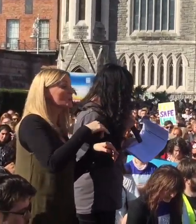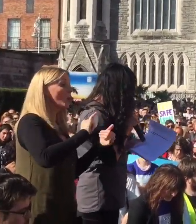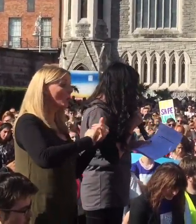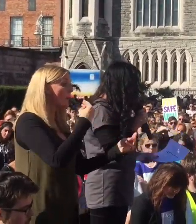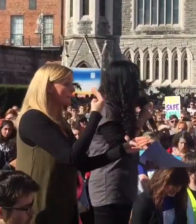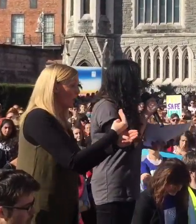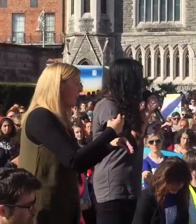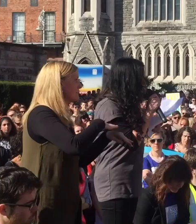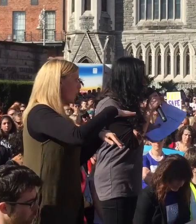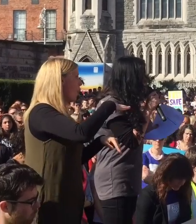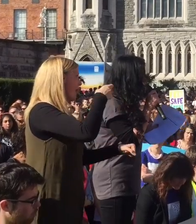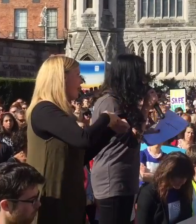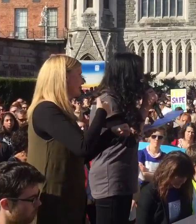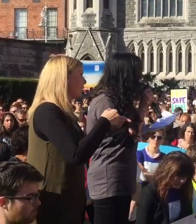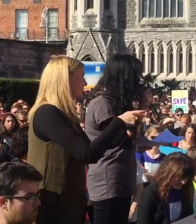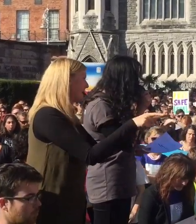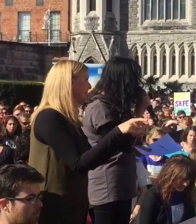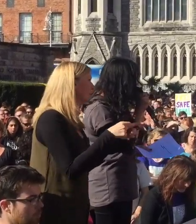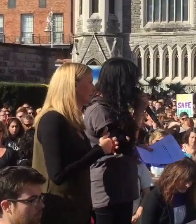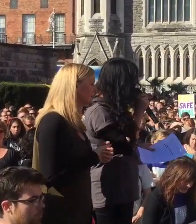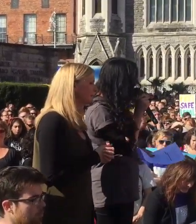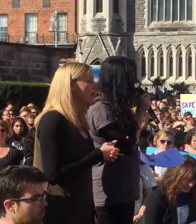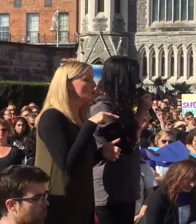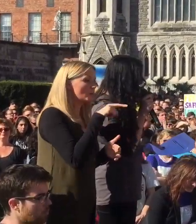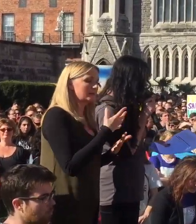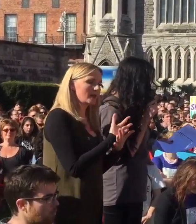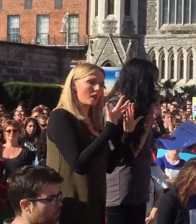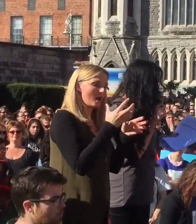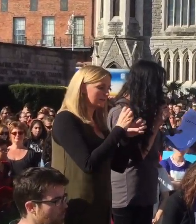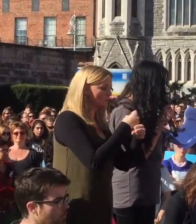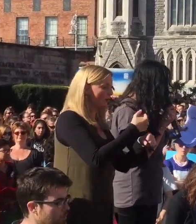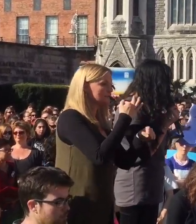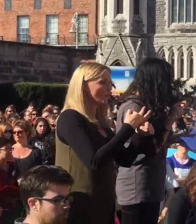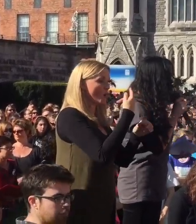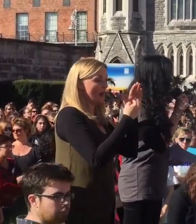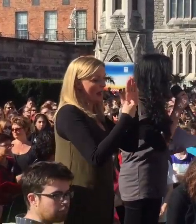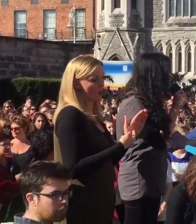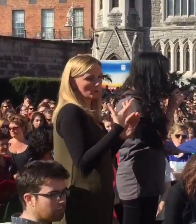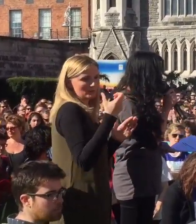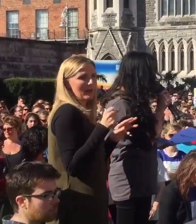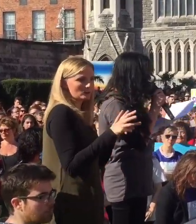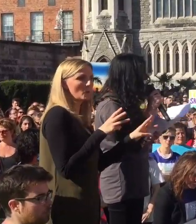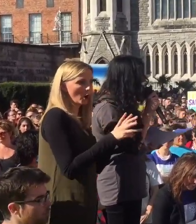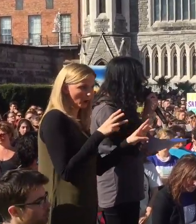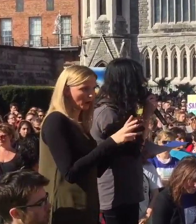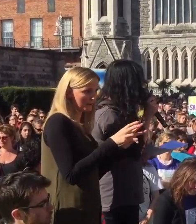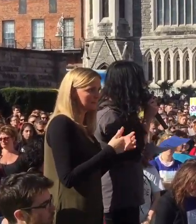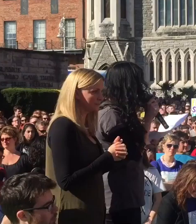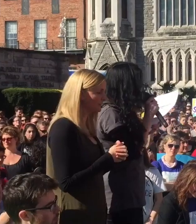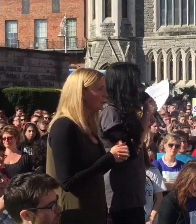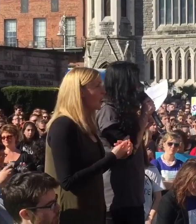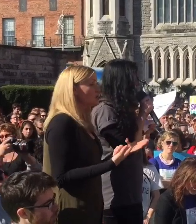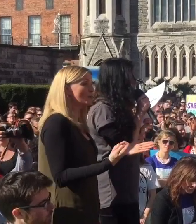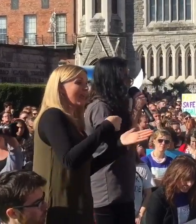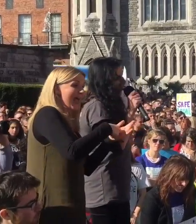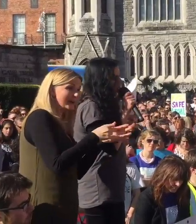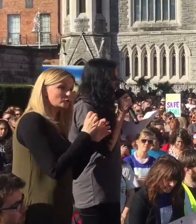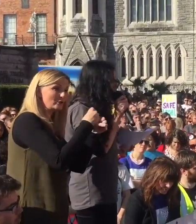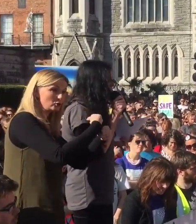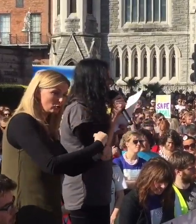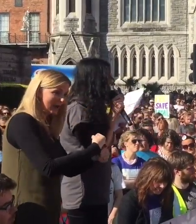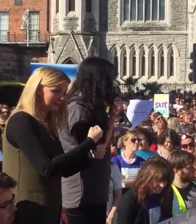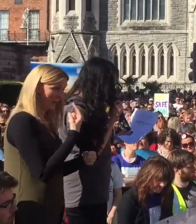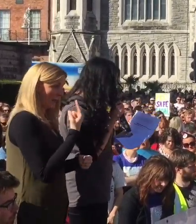poorest. This amounts to significant stress for a low-paid worker. That compounded with the added stress of